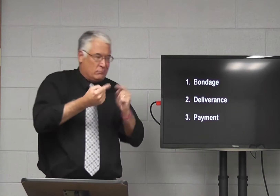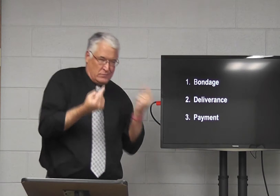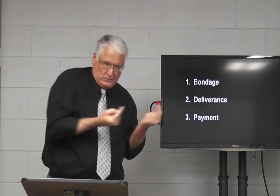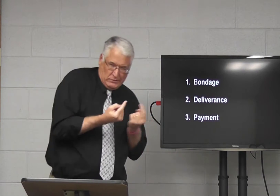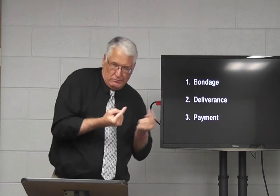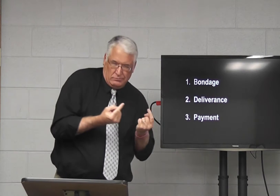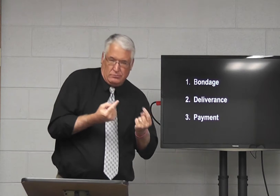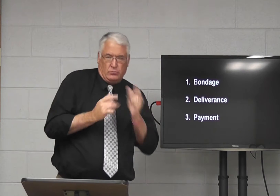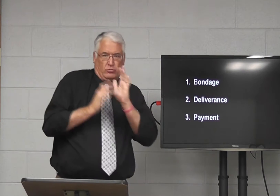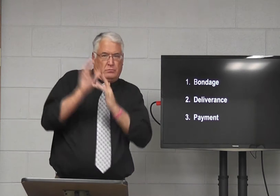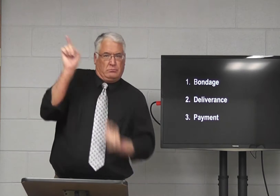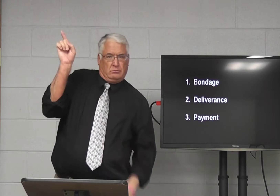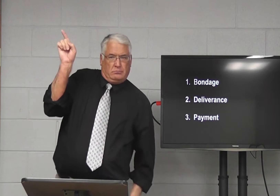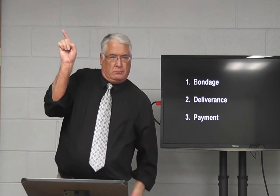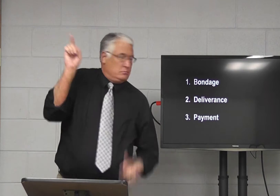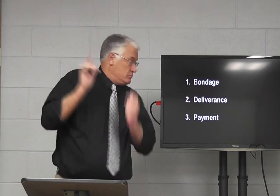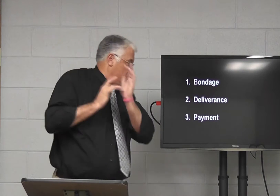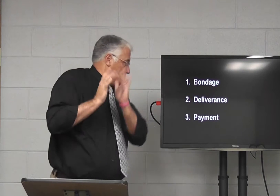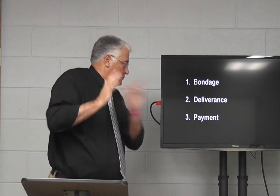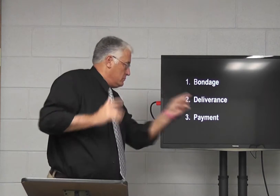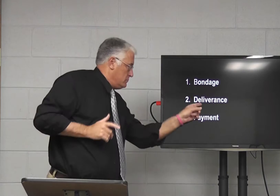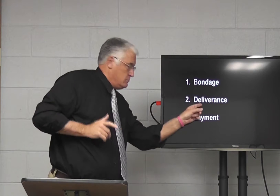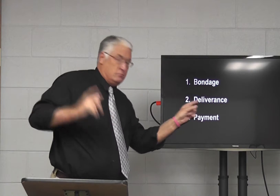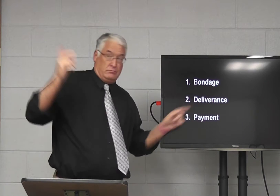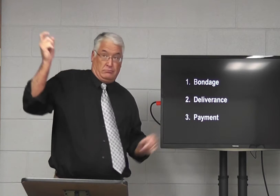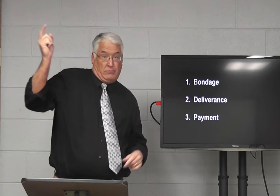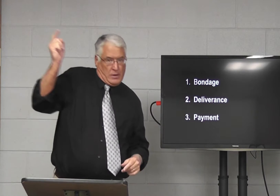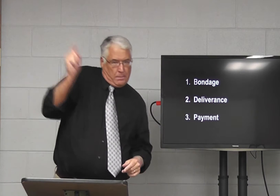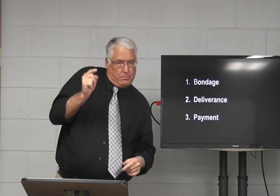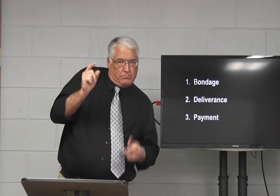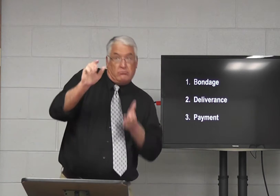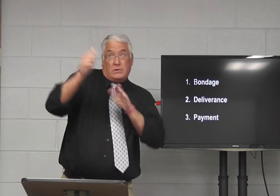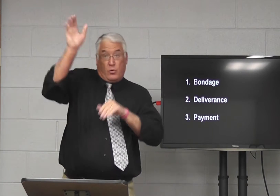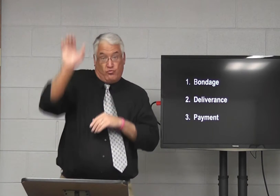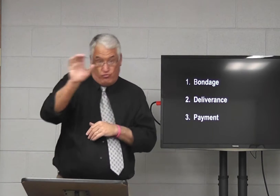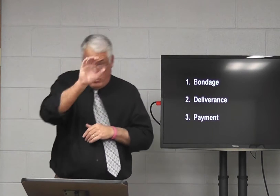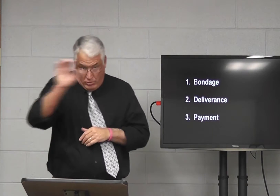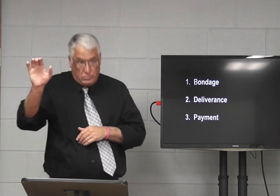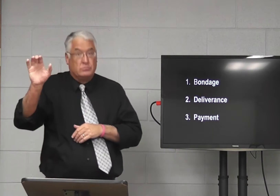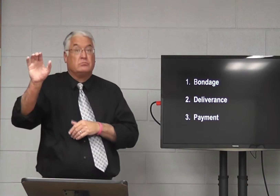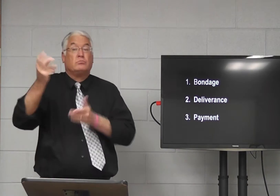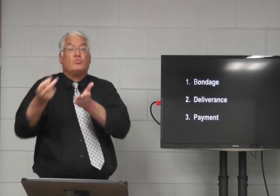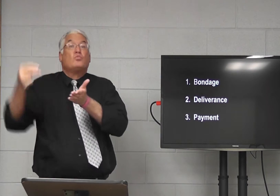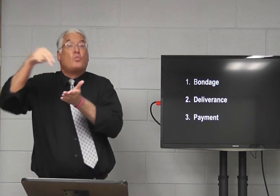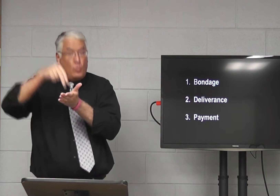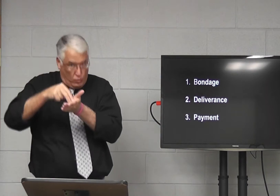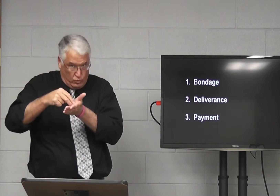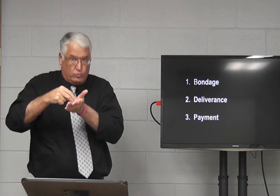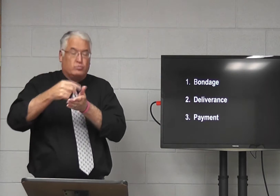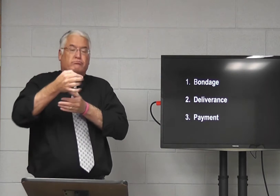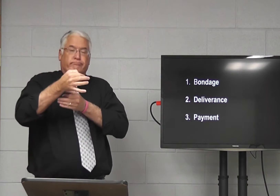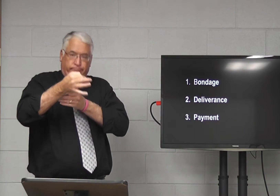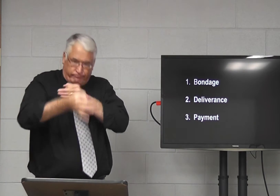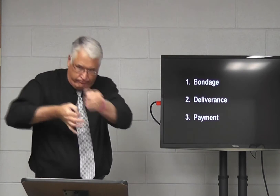break those chains of sin through Jesus. That's our deliverance. He came and died on the cross and was